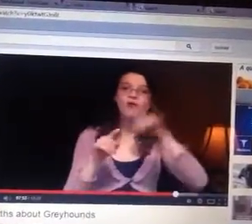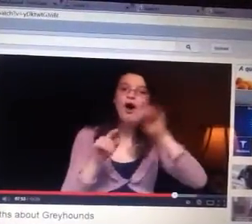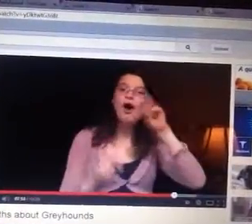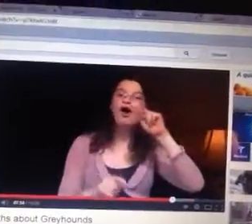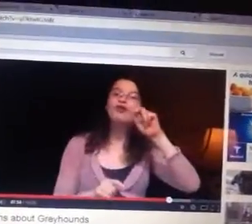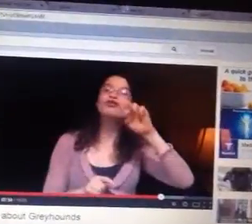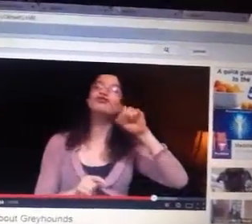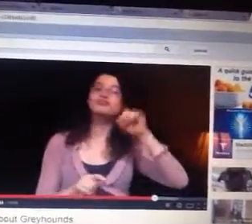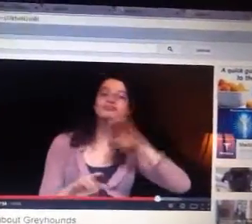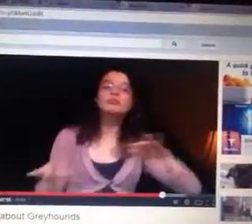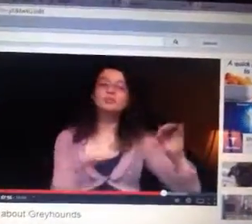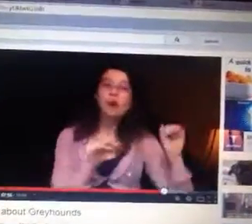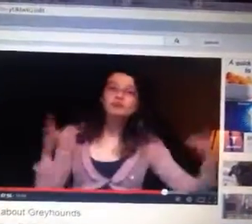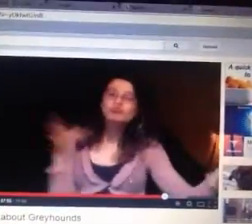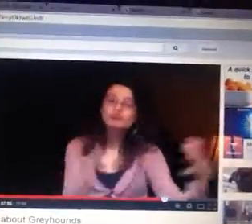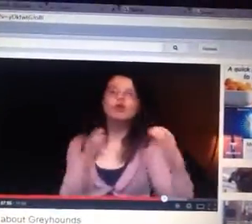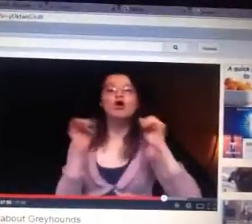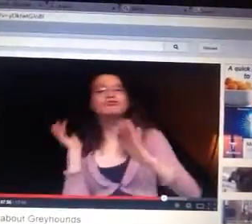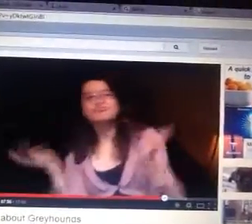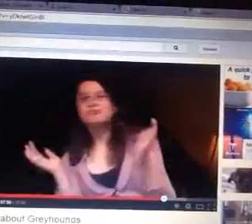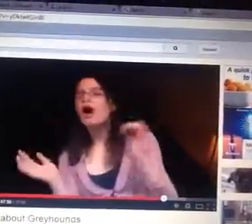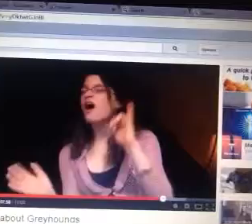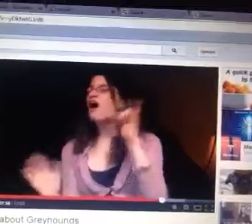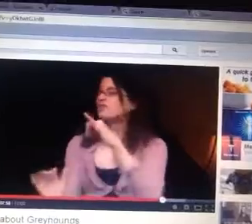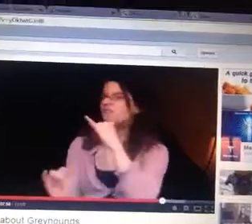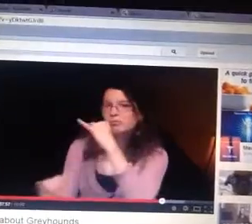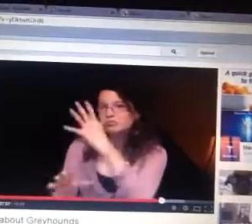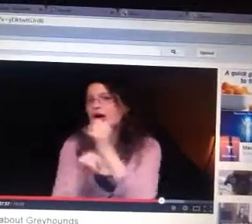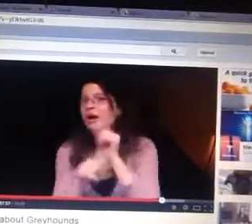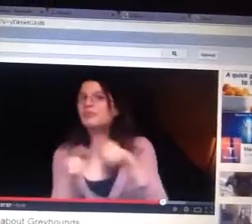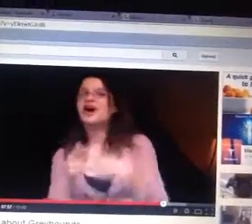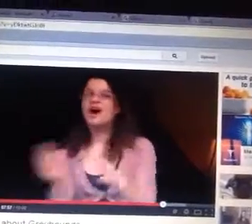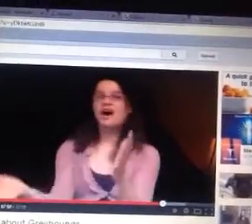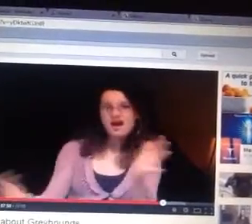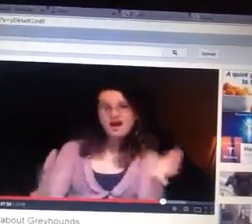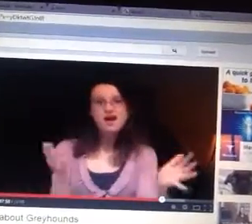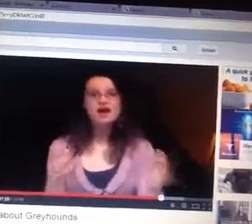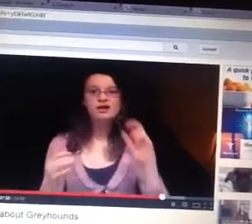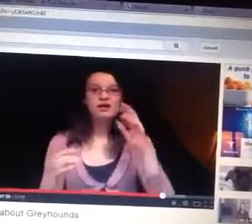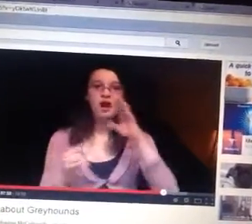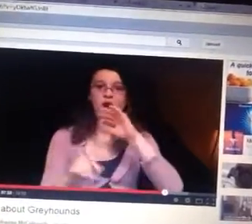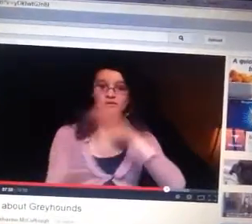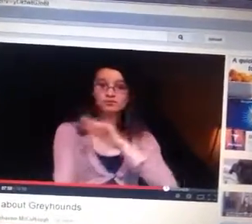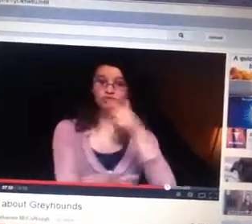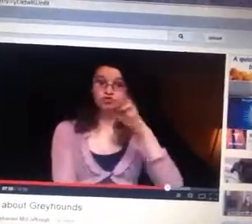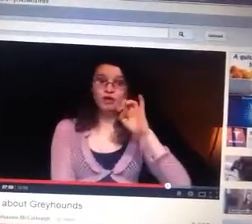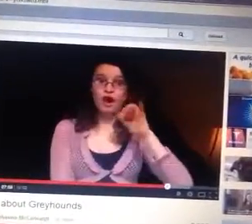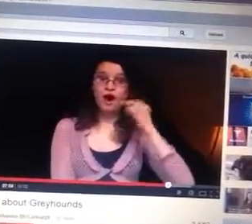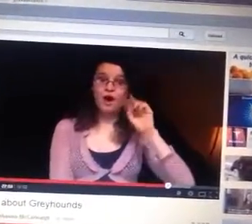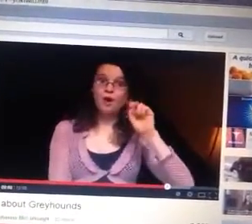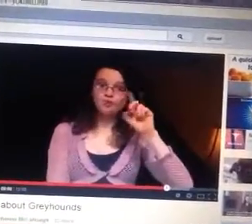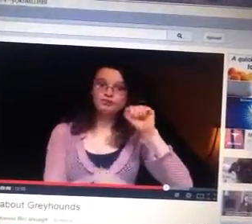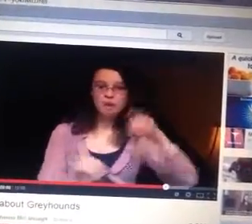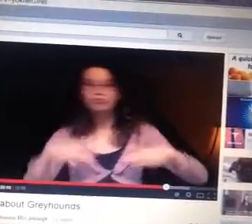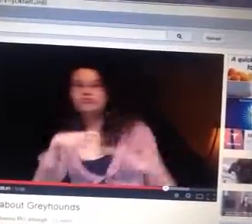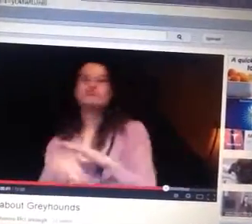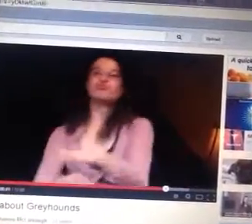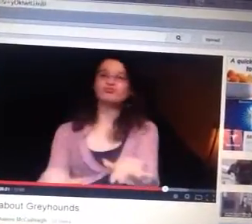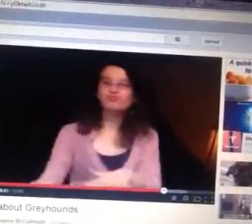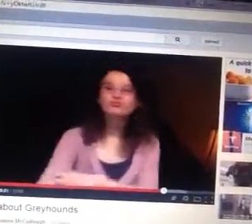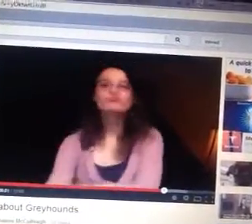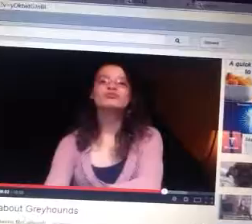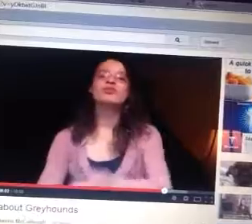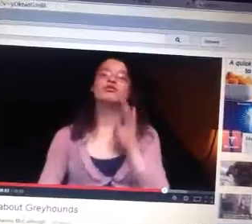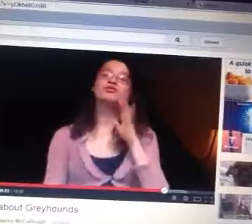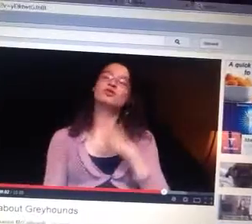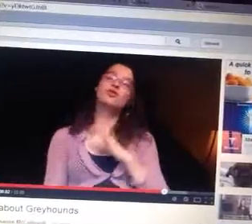after I adopted it, they had the meetings, and everybody can get together and kind of chat about how things are going with their